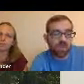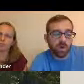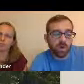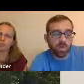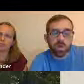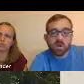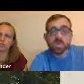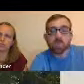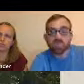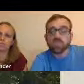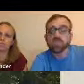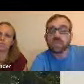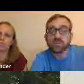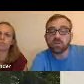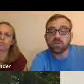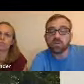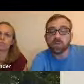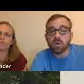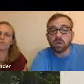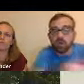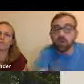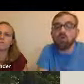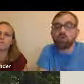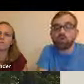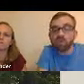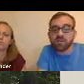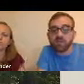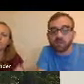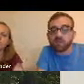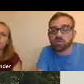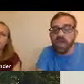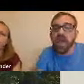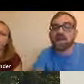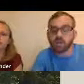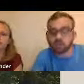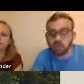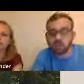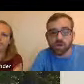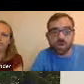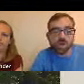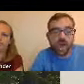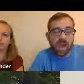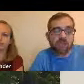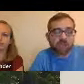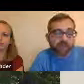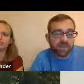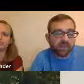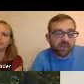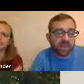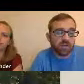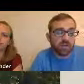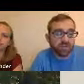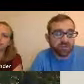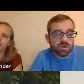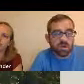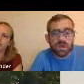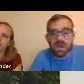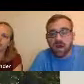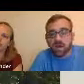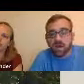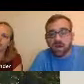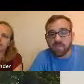in a new culture, but you still need to go to a different culture to actually learn how to live in a new